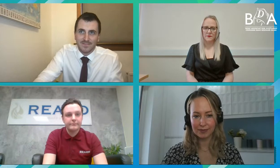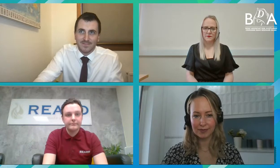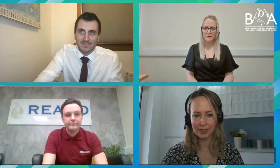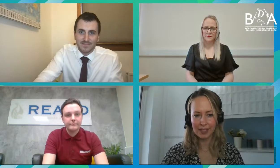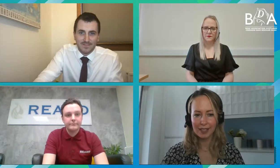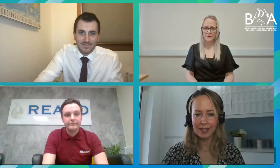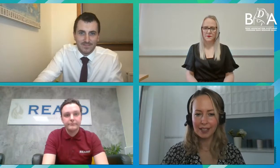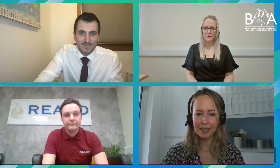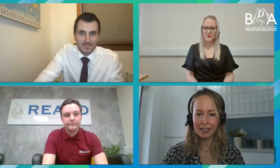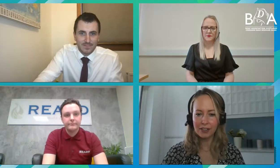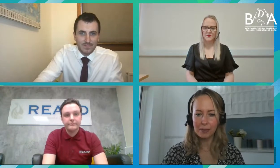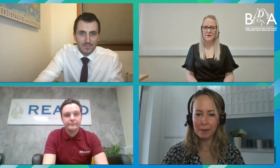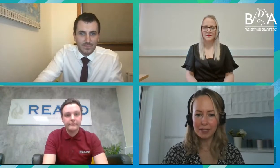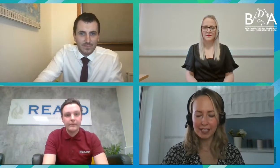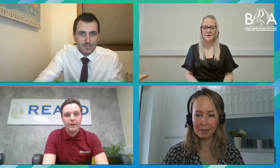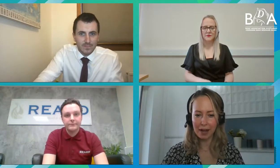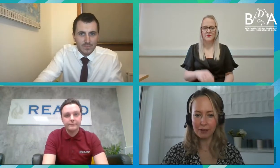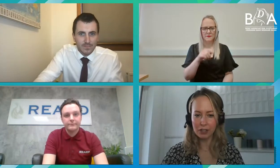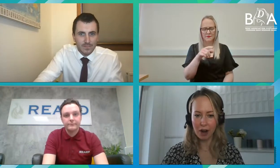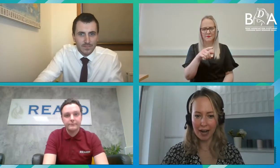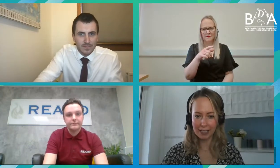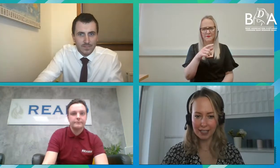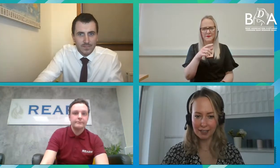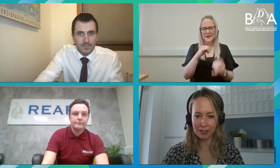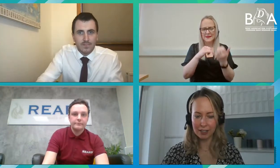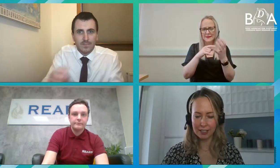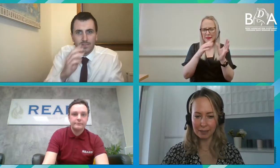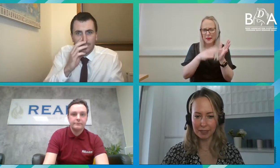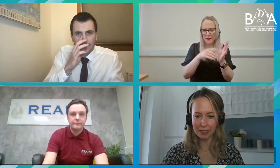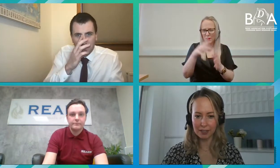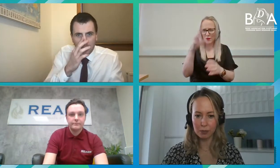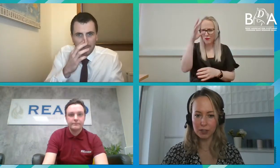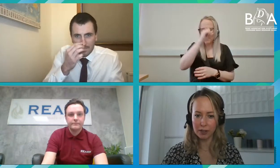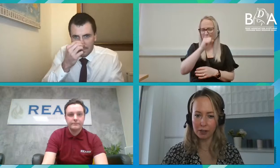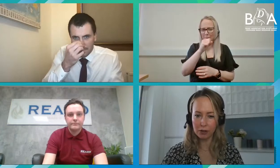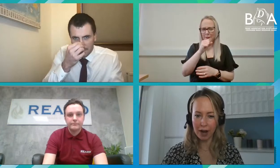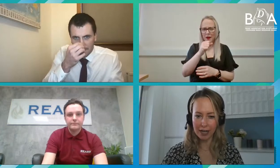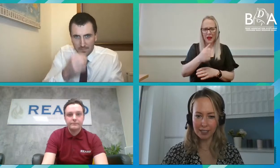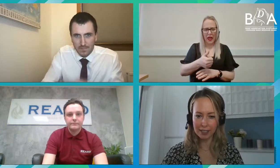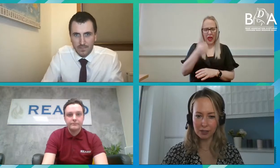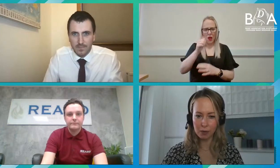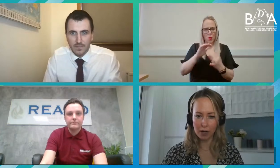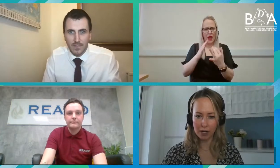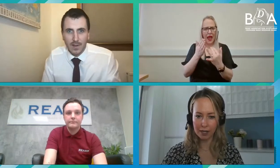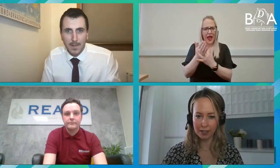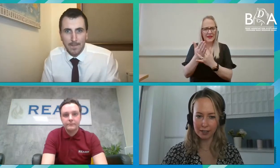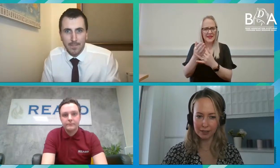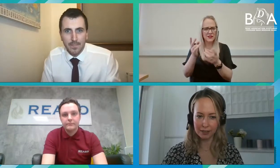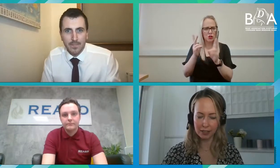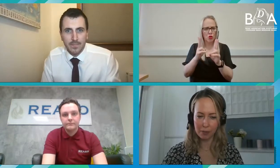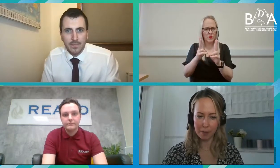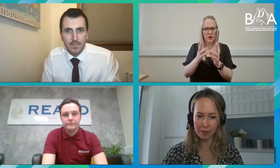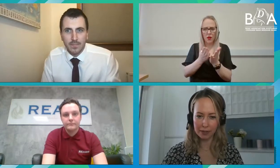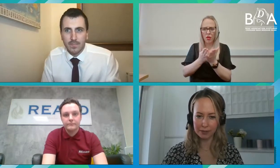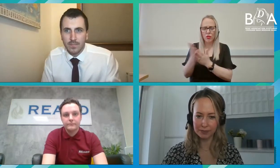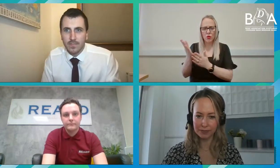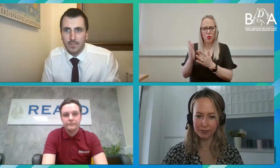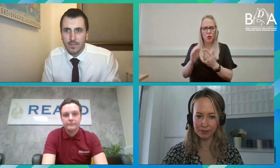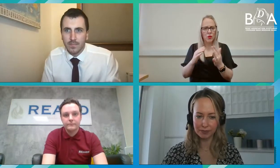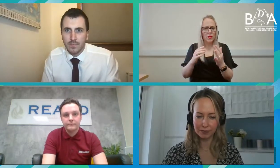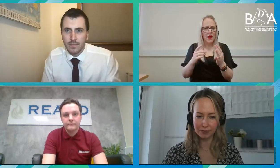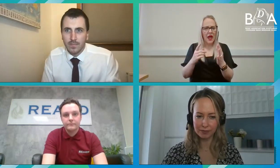barriers. Can you remember, Sam, how you got access to the interpreters? Was it through Access to Work? Can you